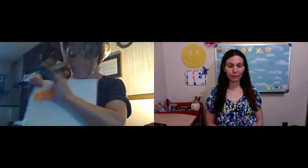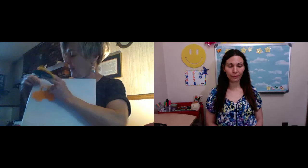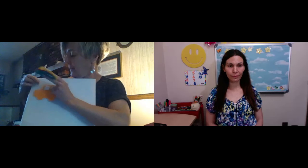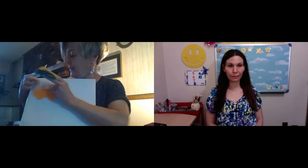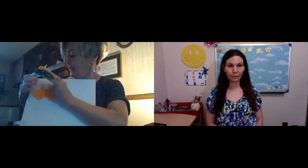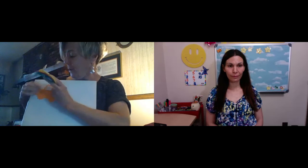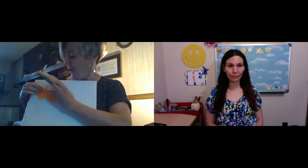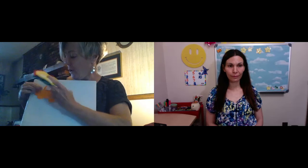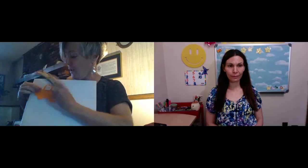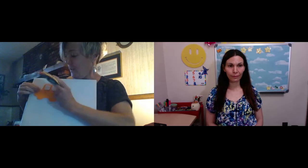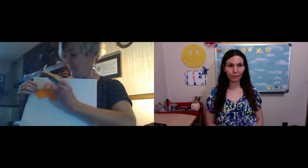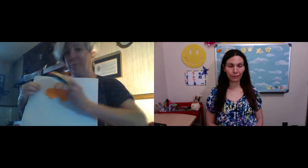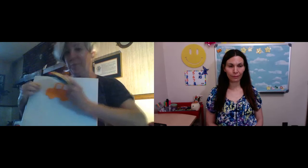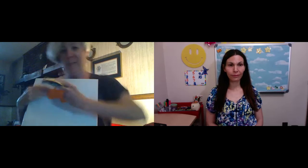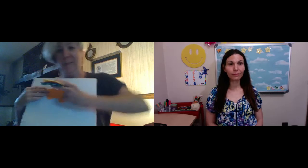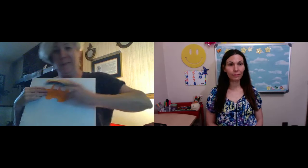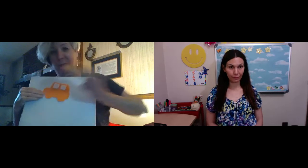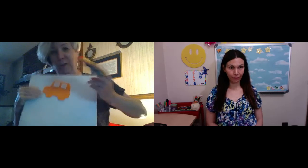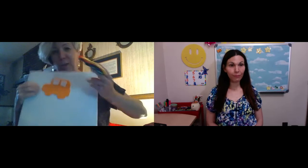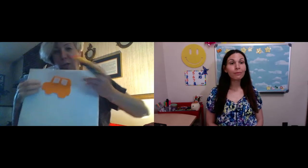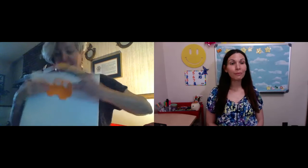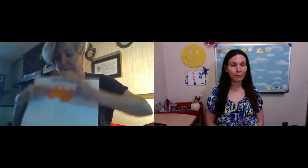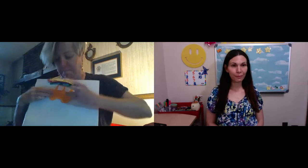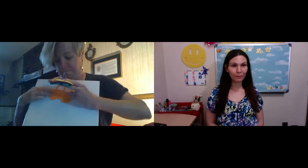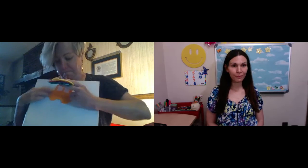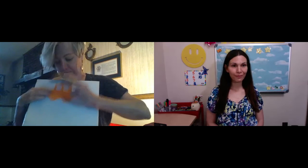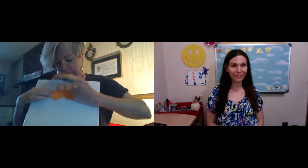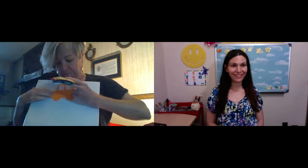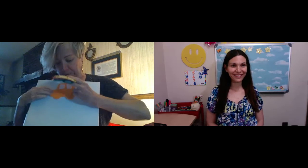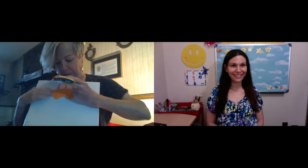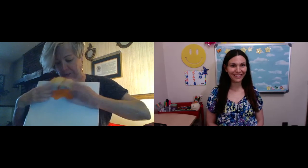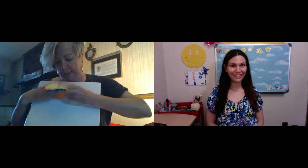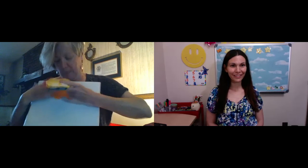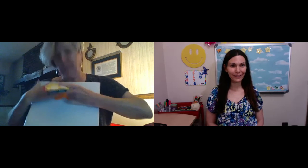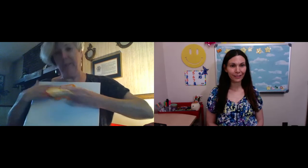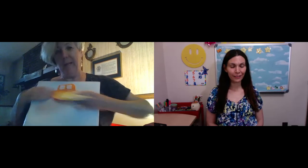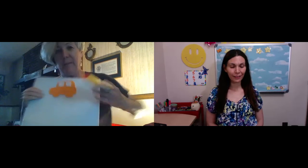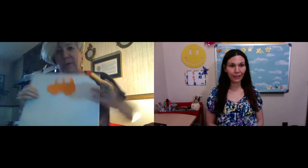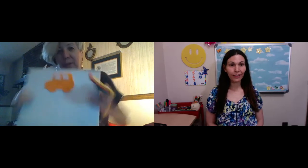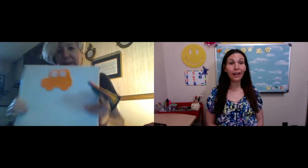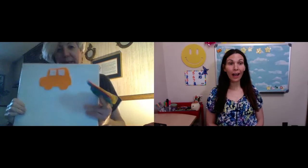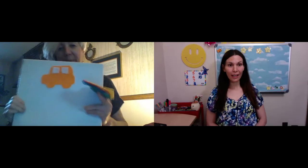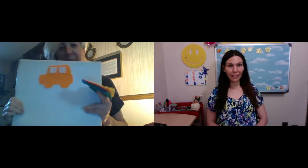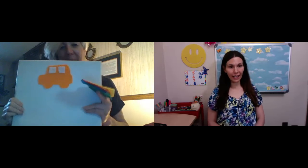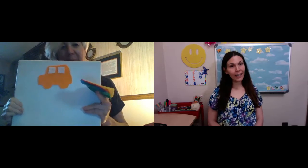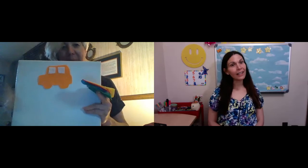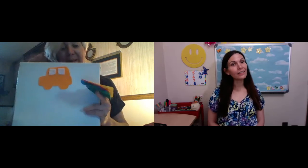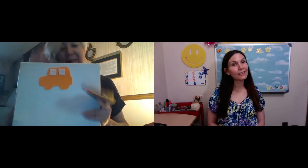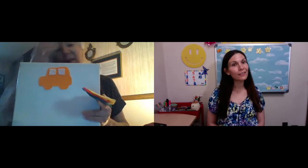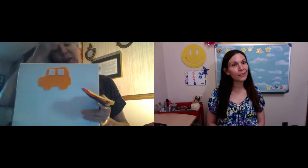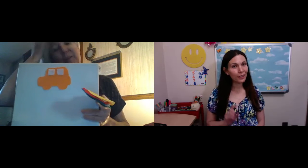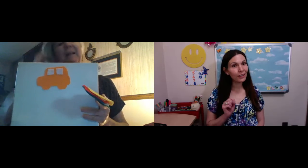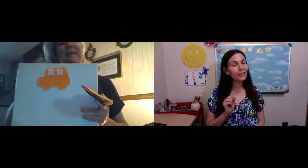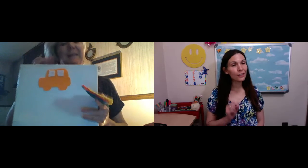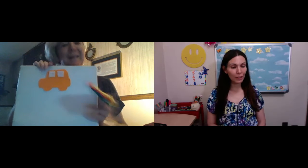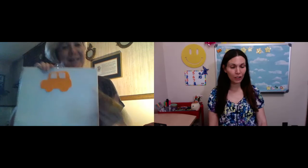one car. There's our car. All right. Can you see that, Miss Kristin? I can.